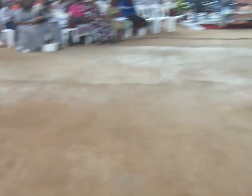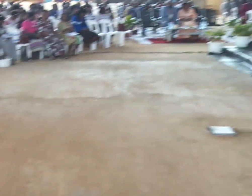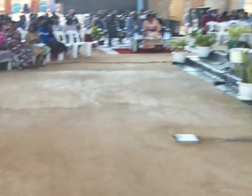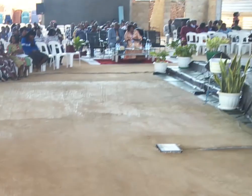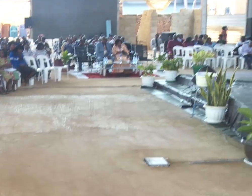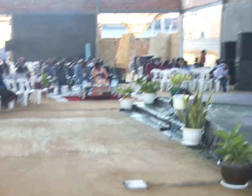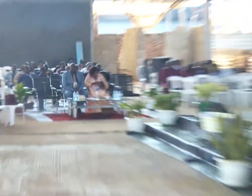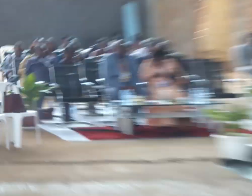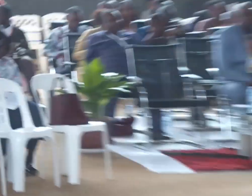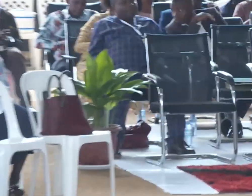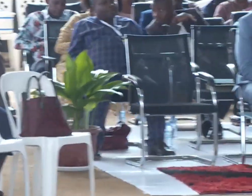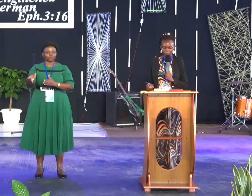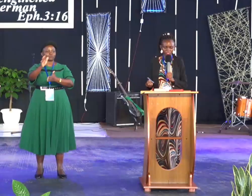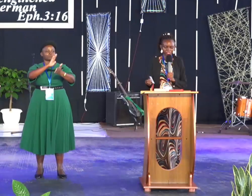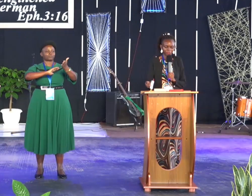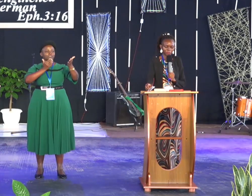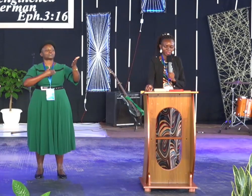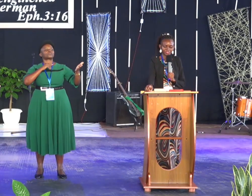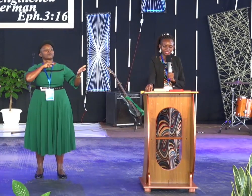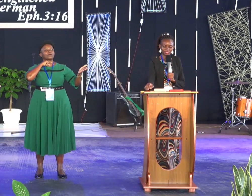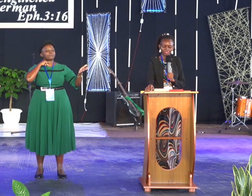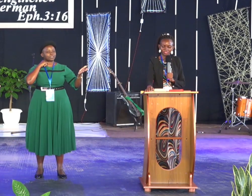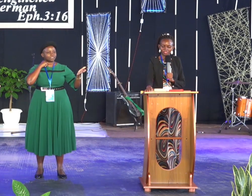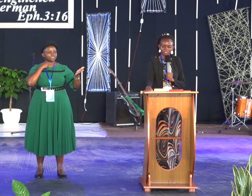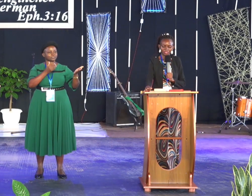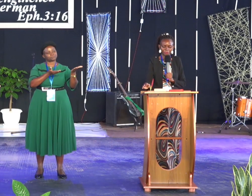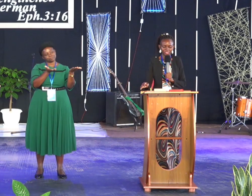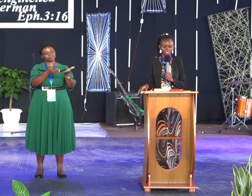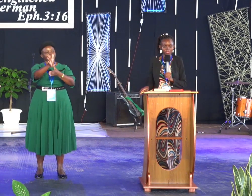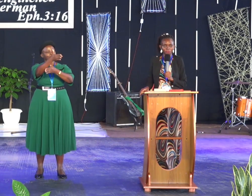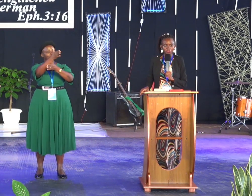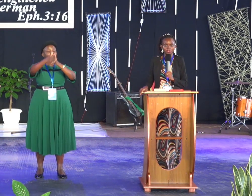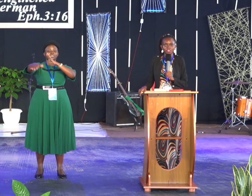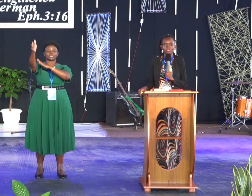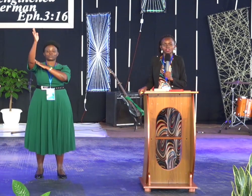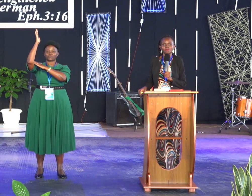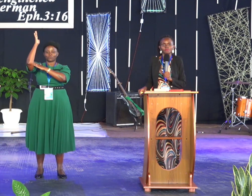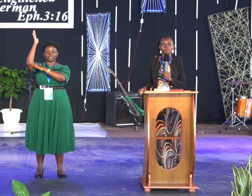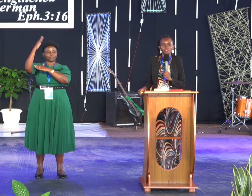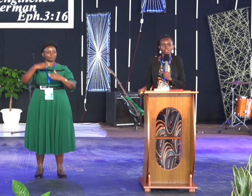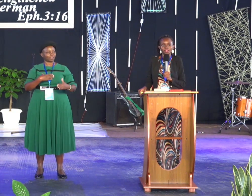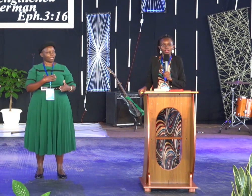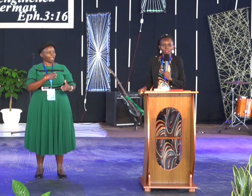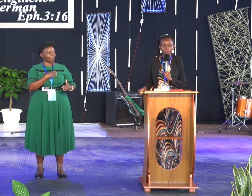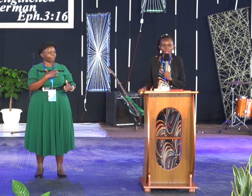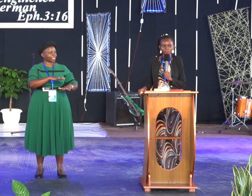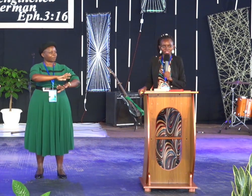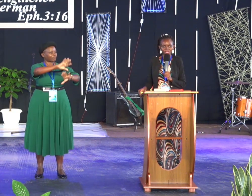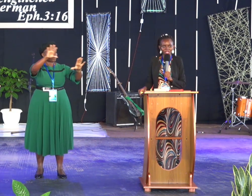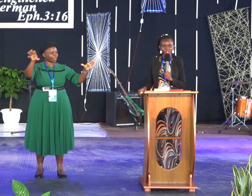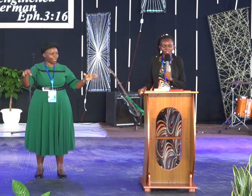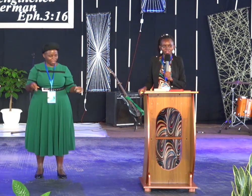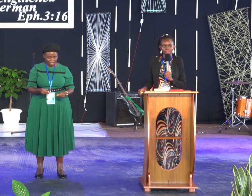kwa basumba mwena. I honor the presence of all pastors, Mukama, the ministers of God, mwena, and all